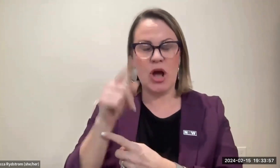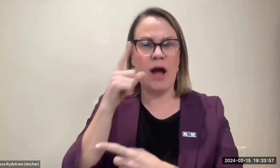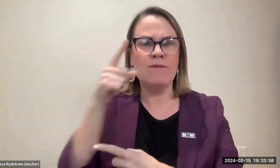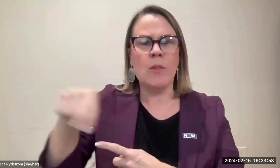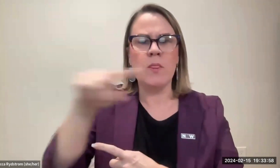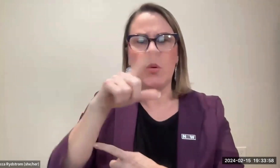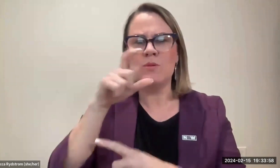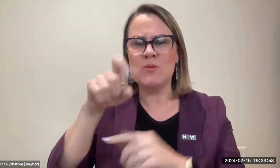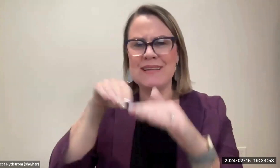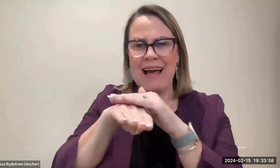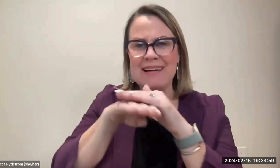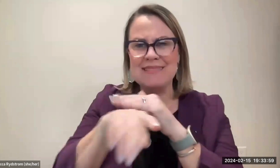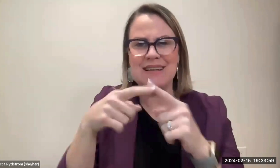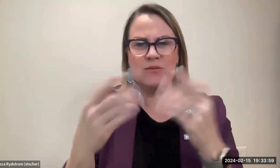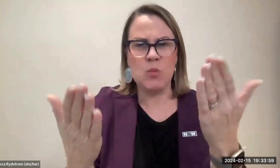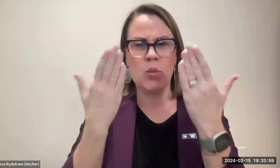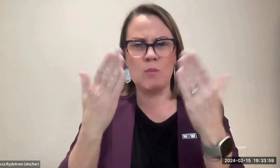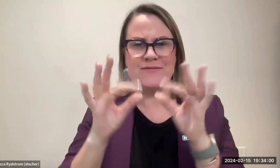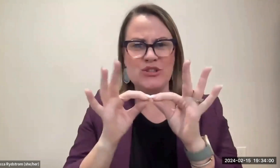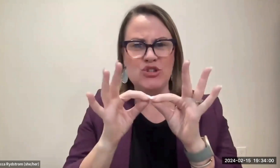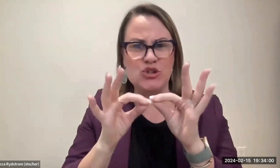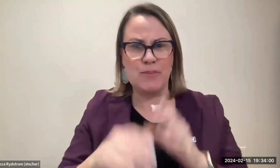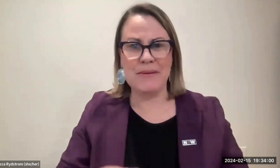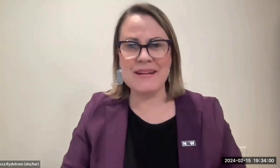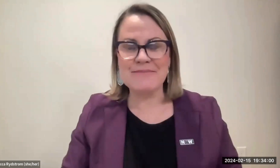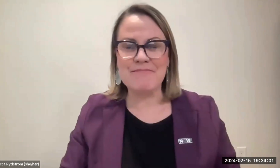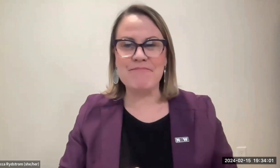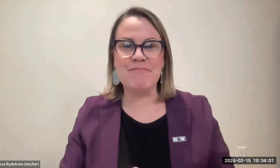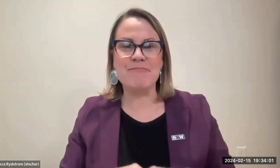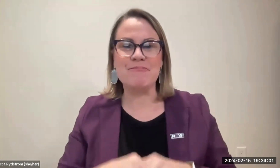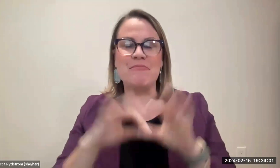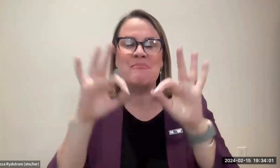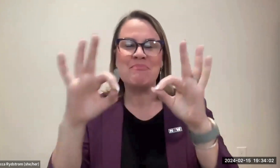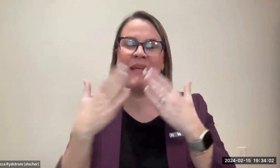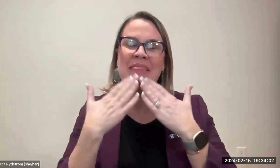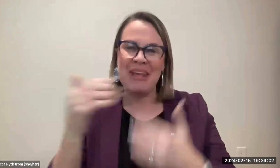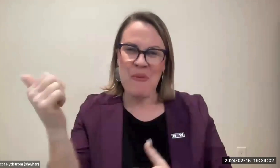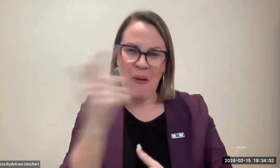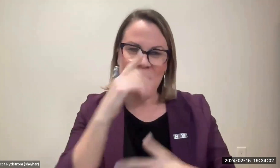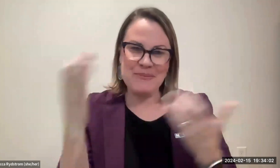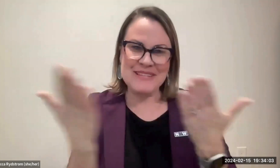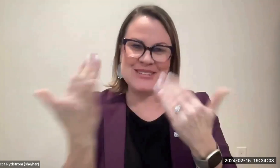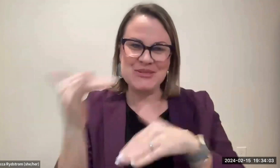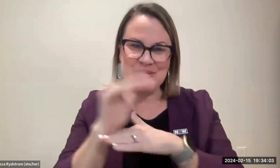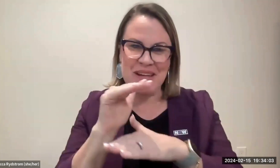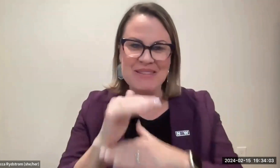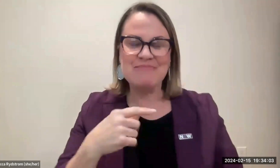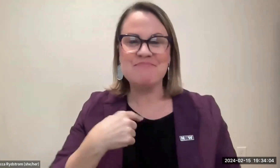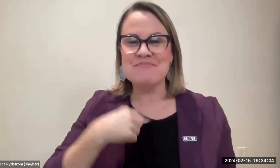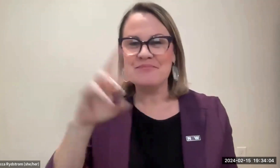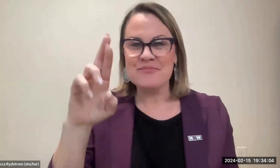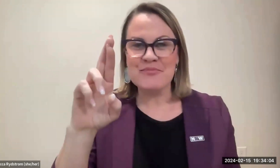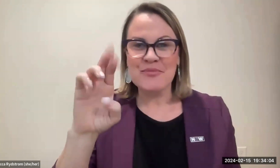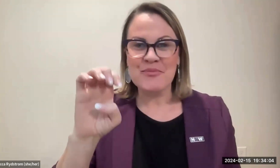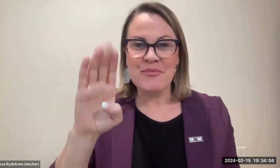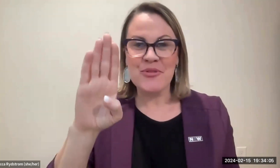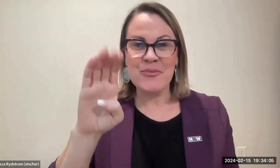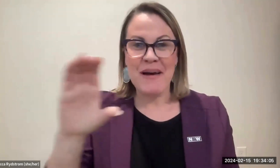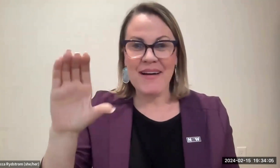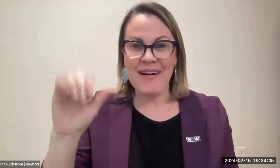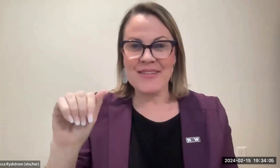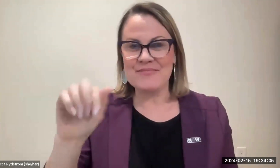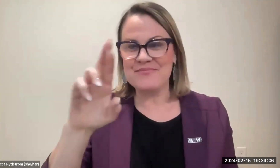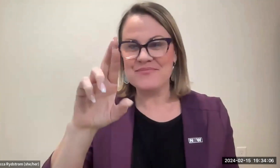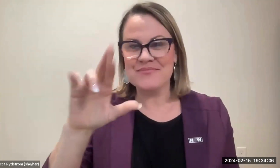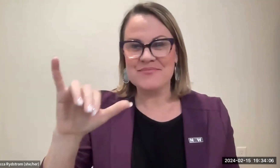so you can see the link for closed vision interpreting. If you need to access that link, please go ahead and click on it. Again, good